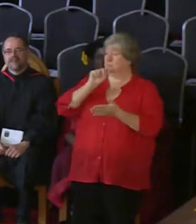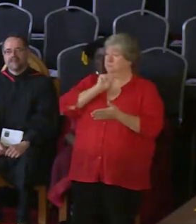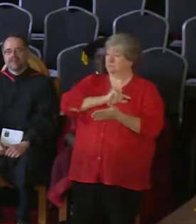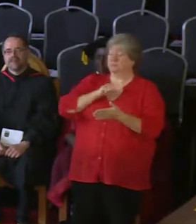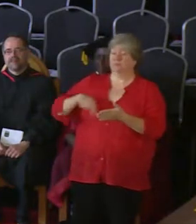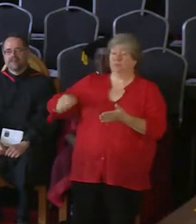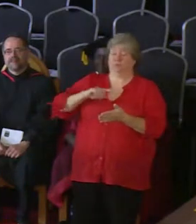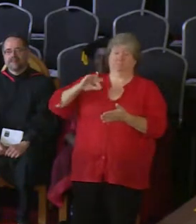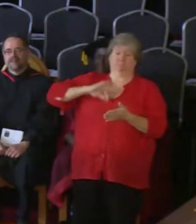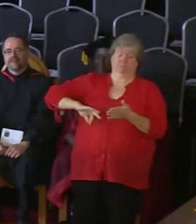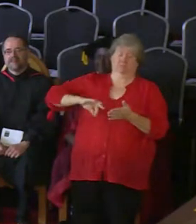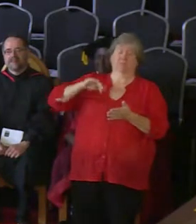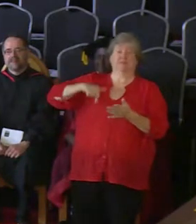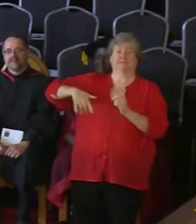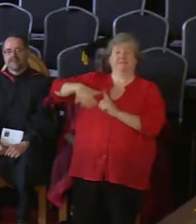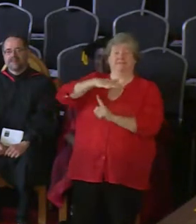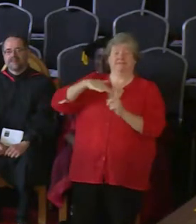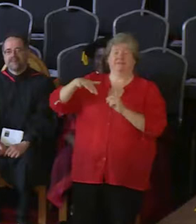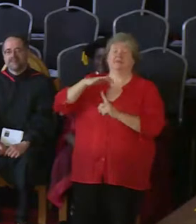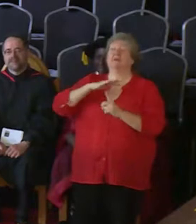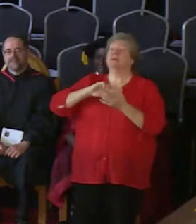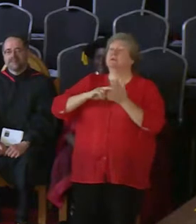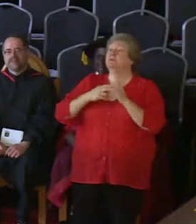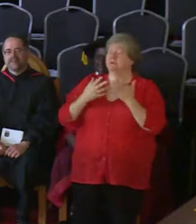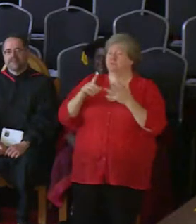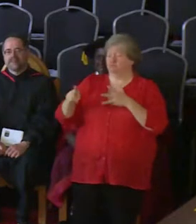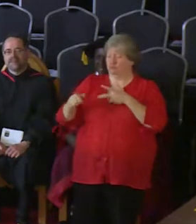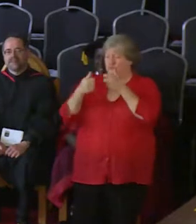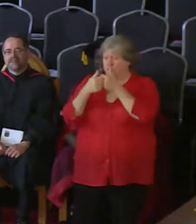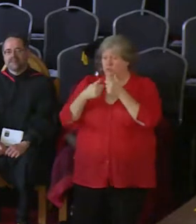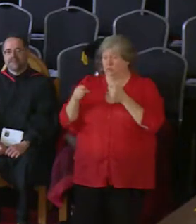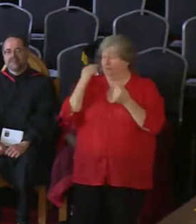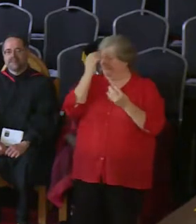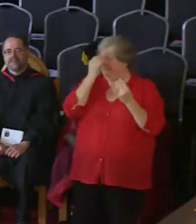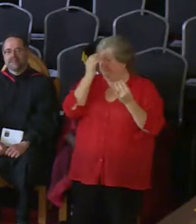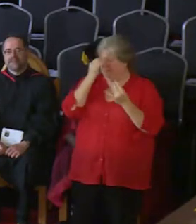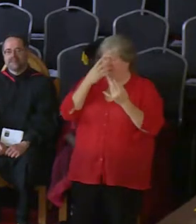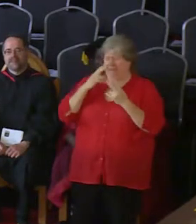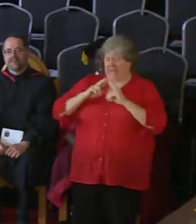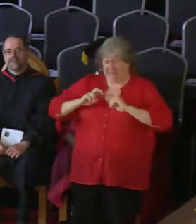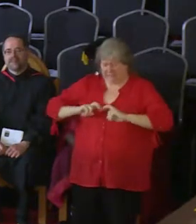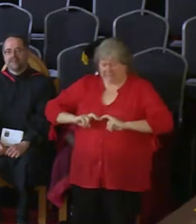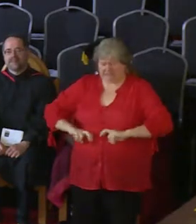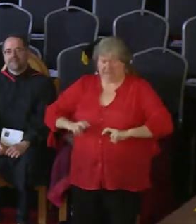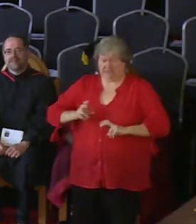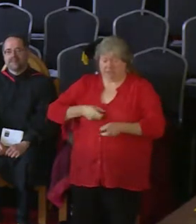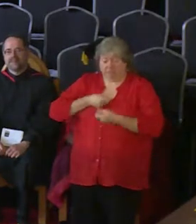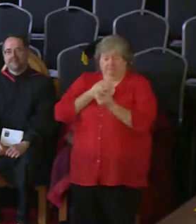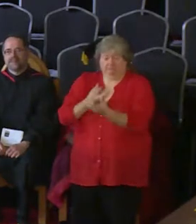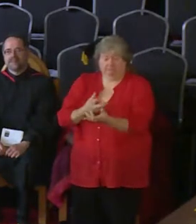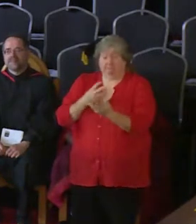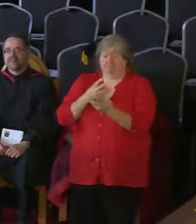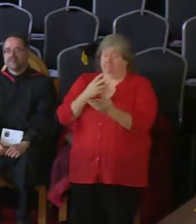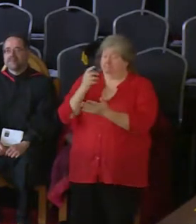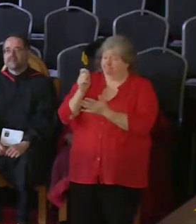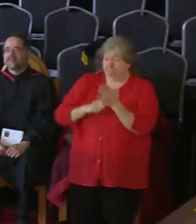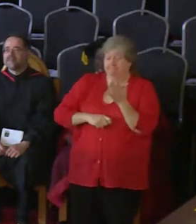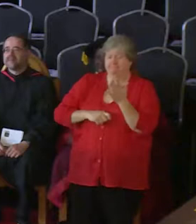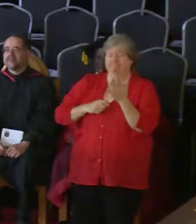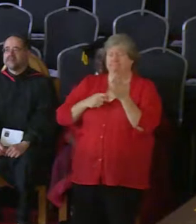years from an environment that has challenged your thinking, an environment that nurtures freedom of thought, expression of